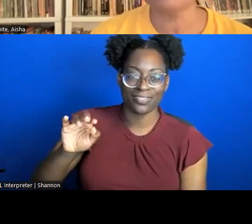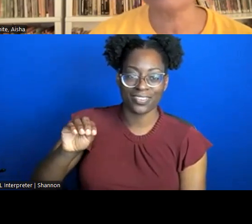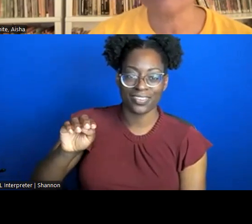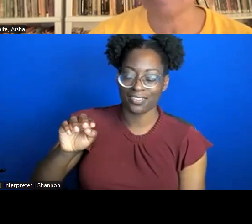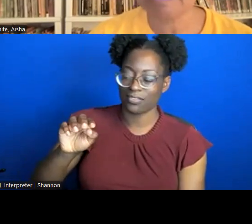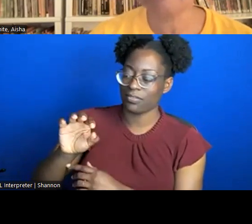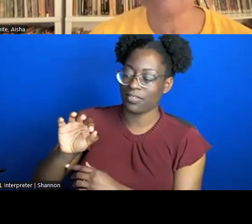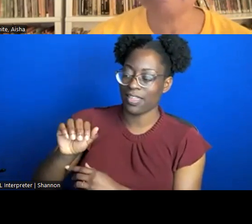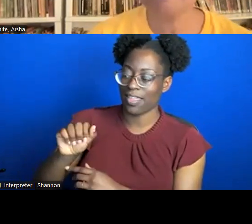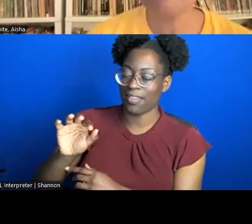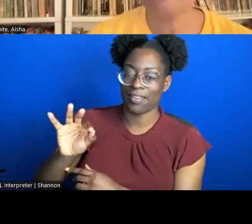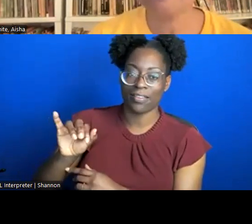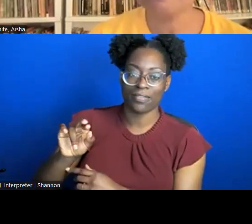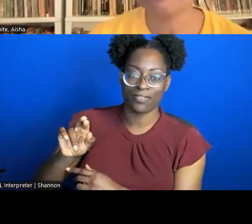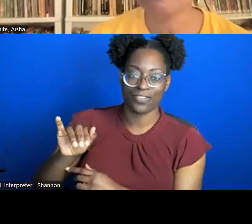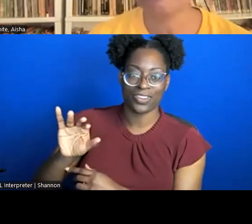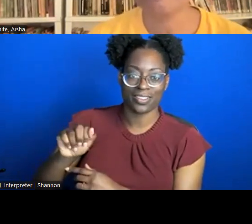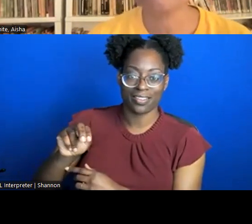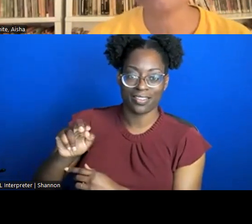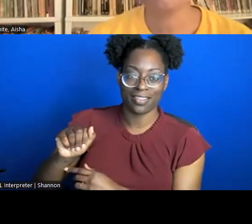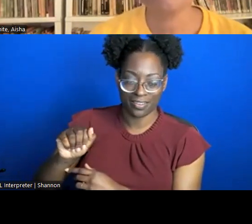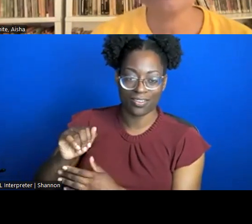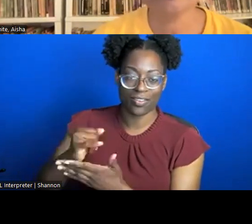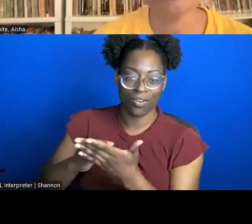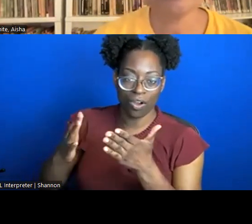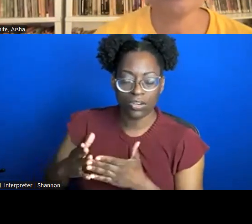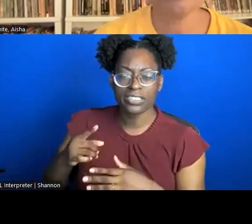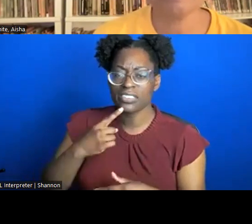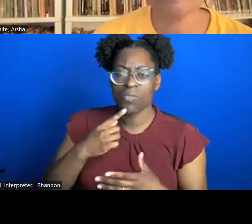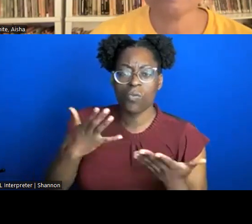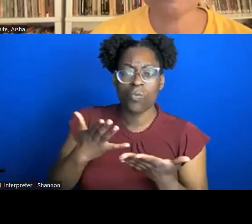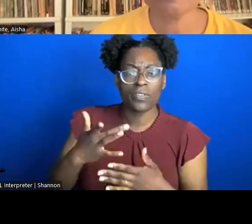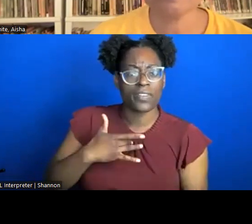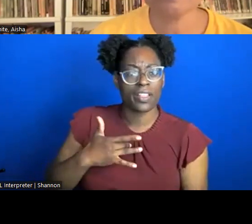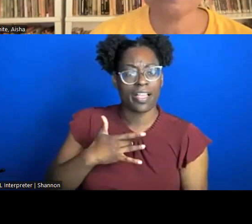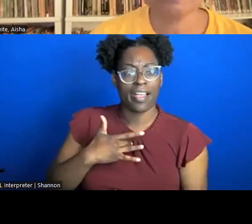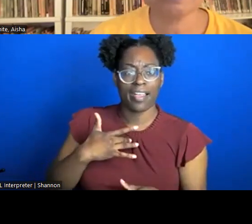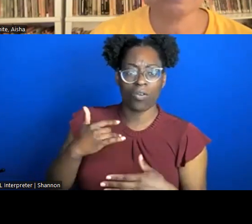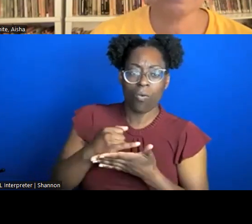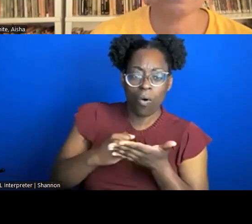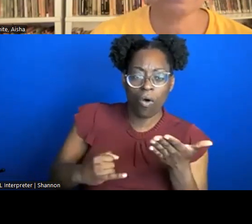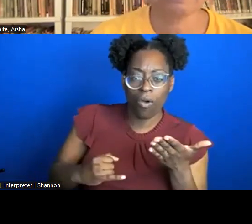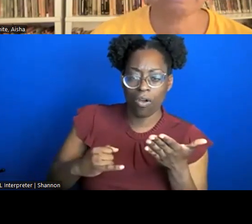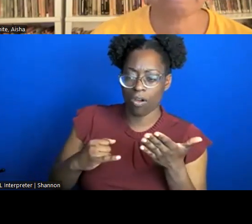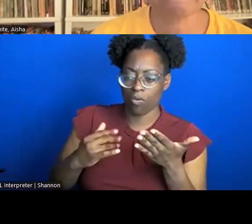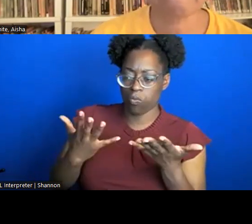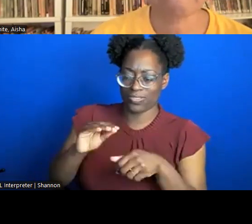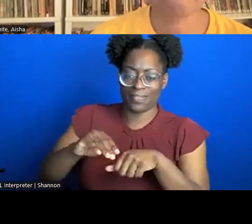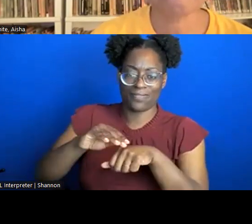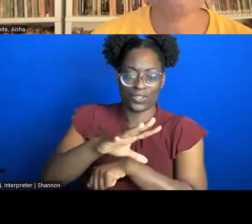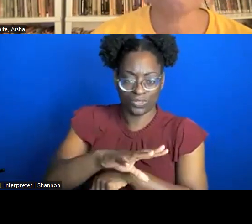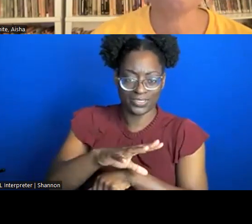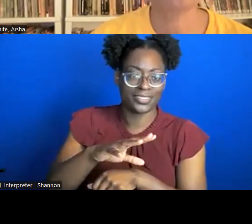self-love? When I think about this question, I think about an experience, and I'll say this quickly, an experience that I had with my mother